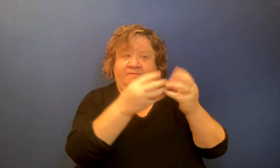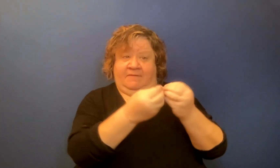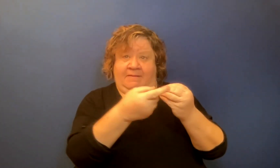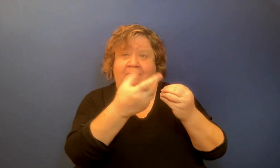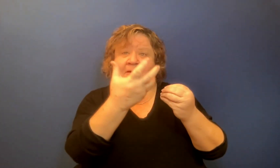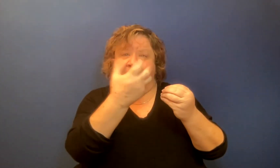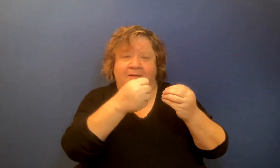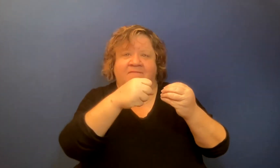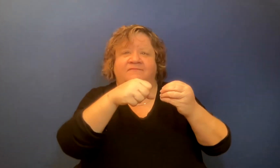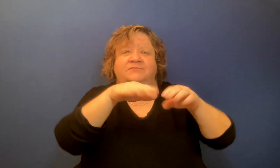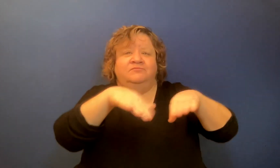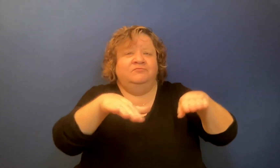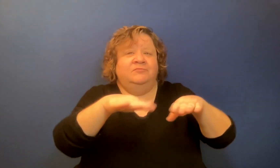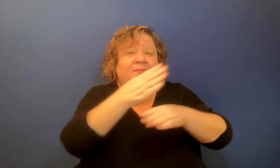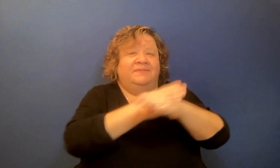provide